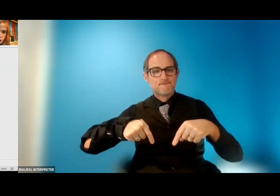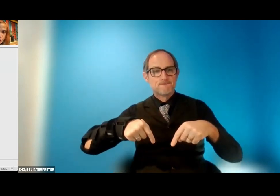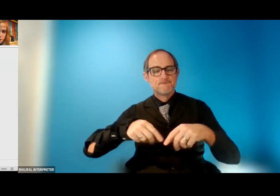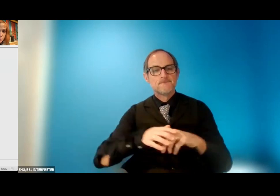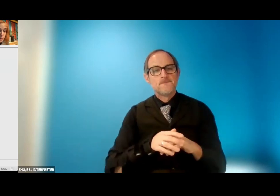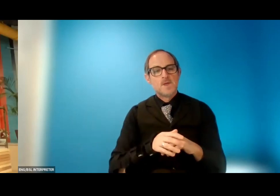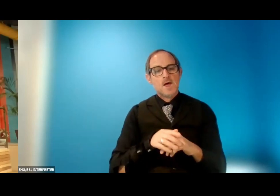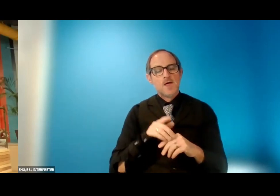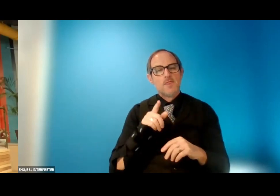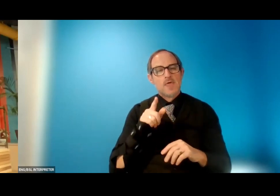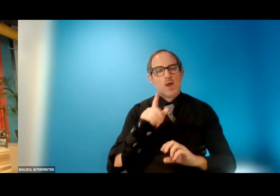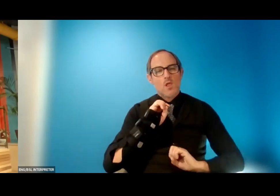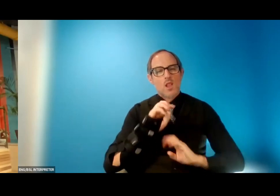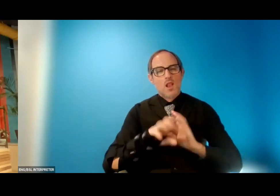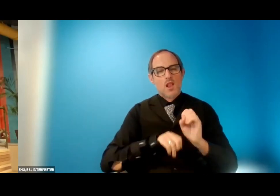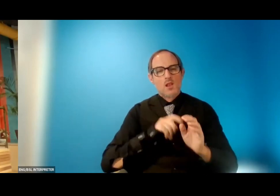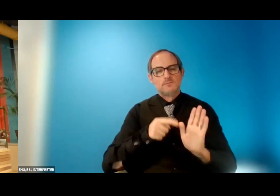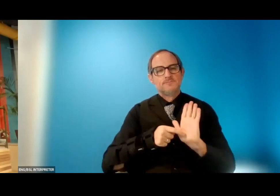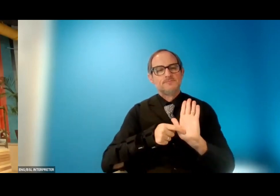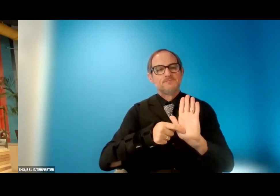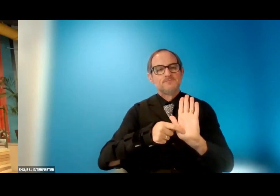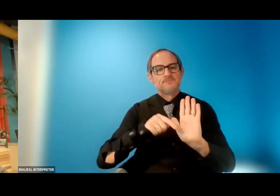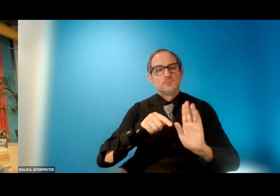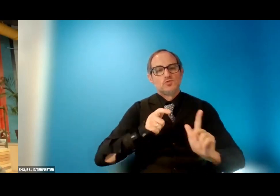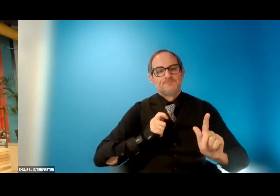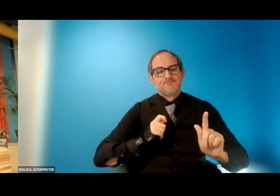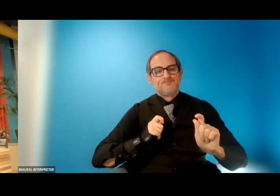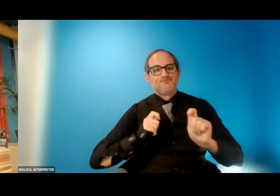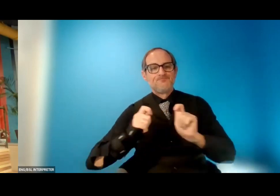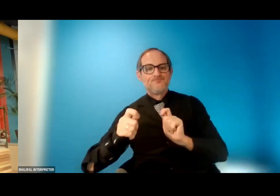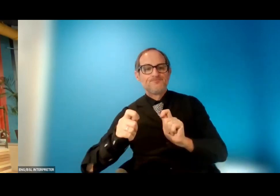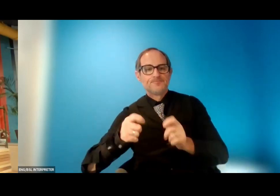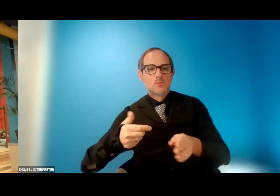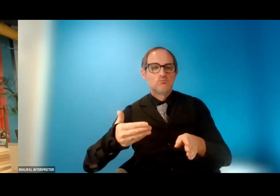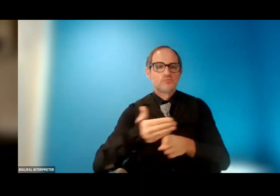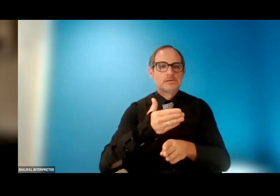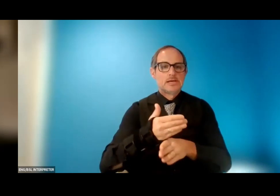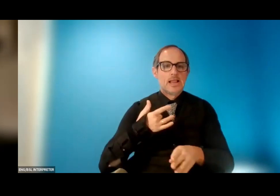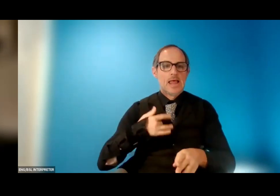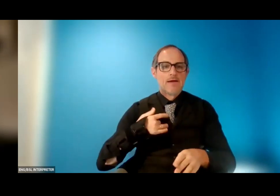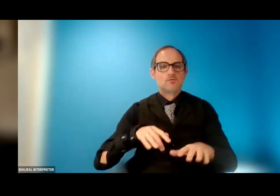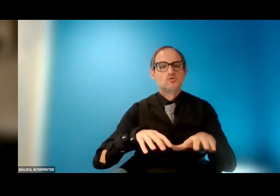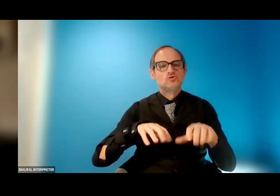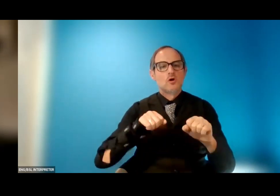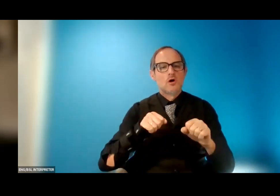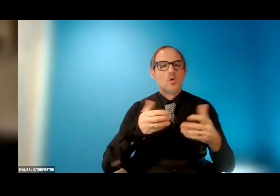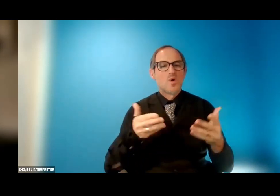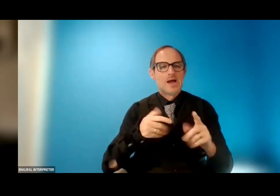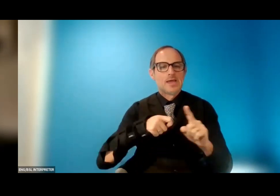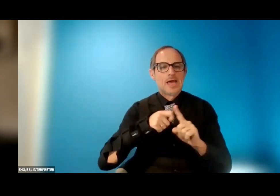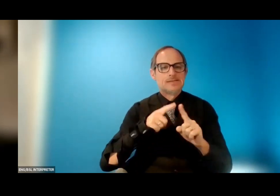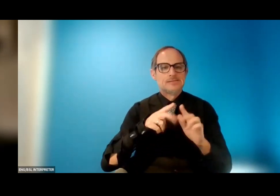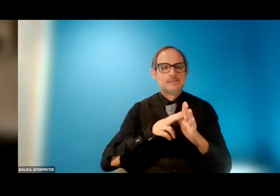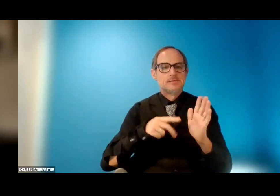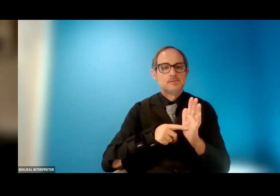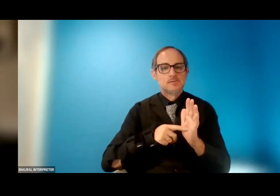will share a bit about what it means to be turning this into practice. And we start with Kat. So